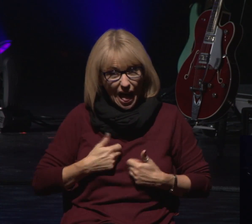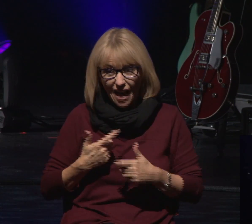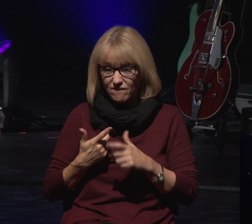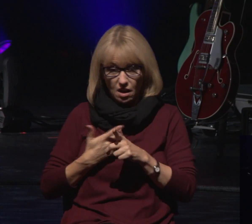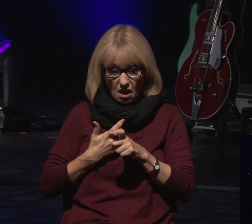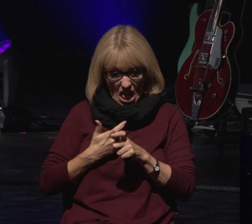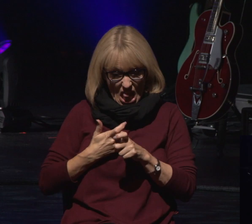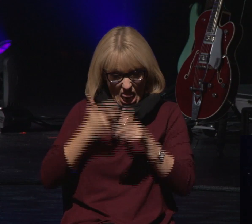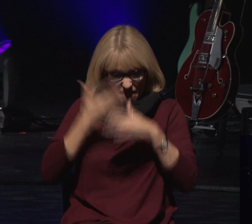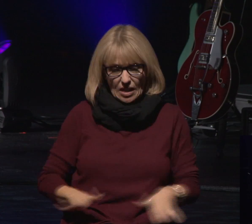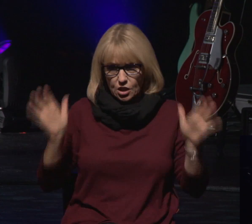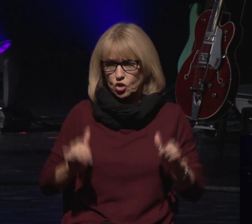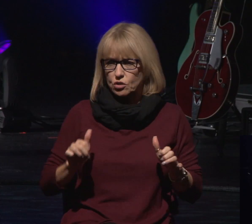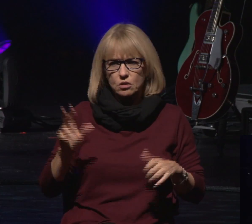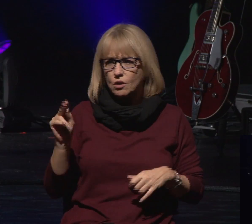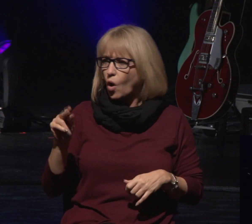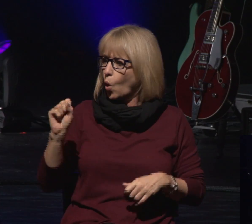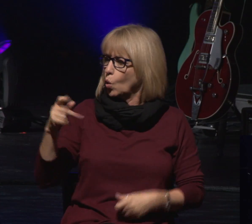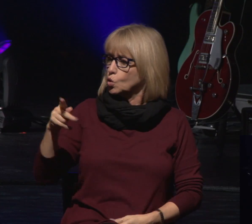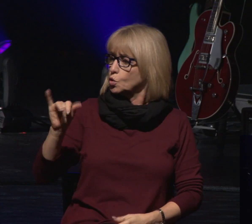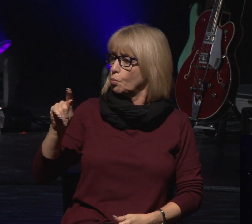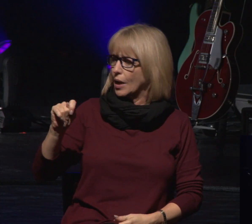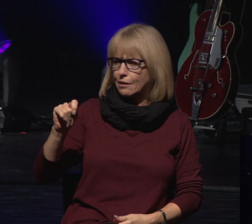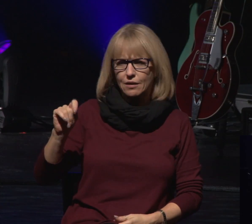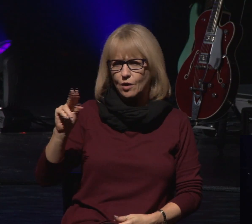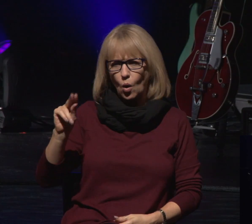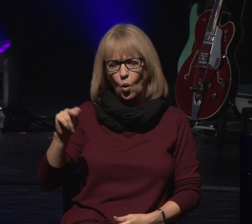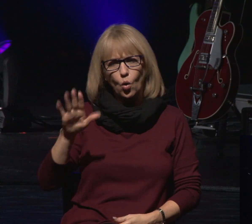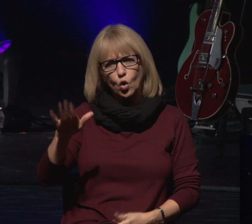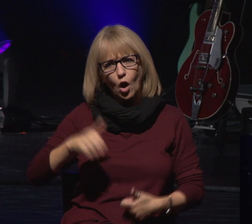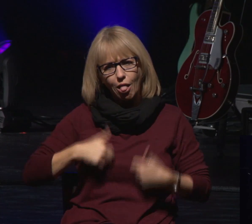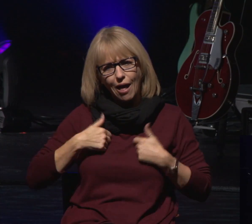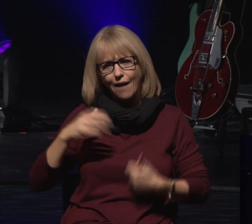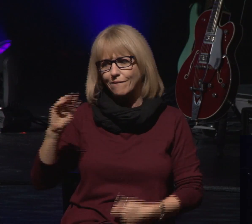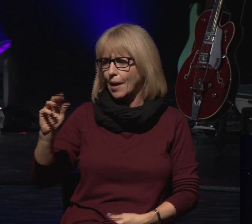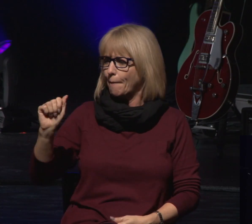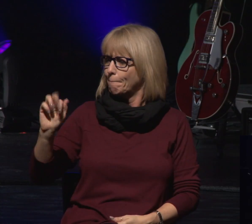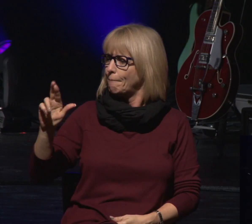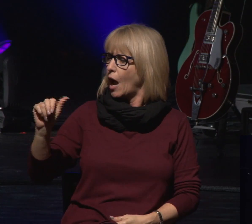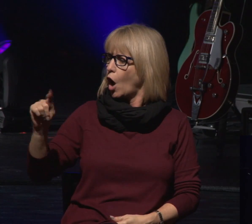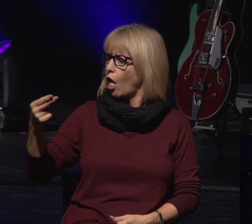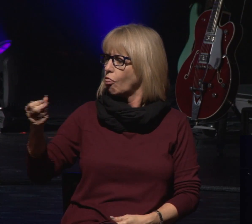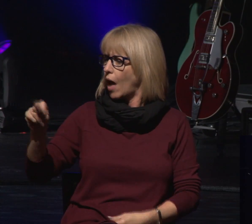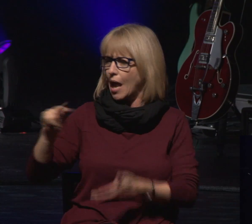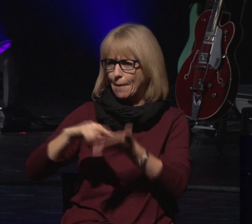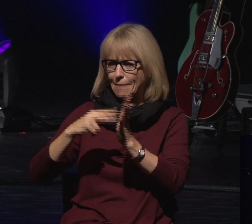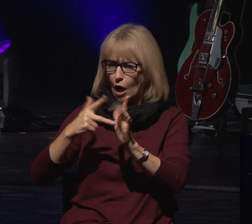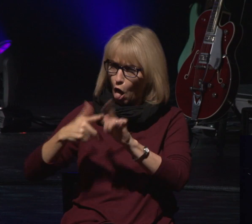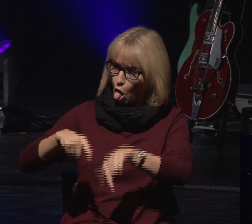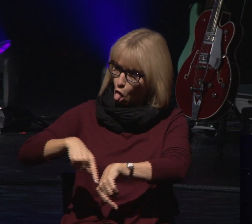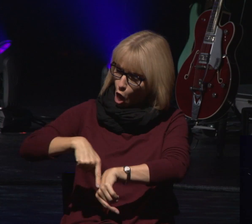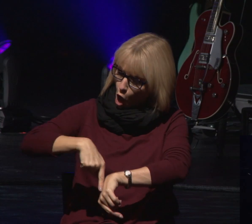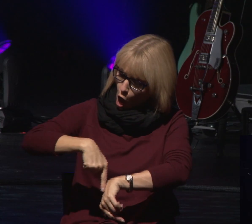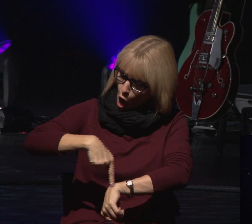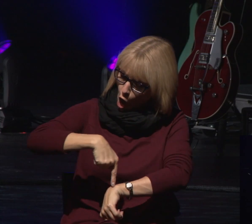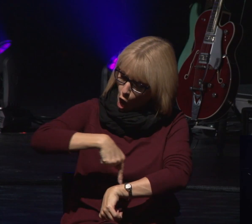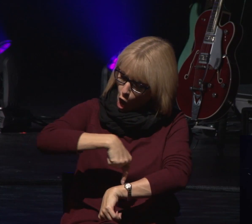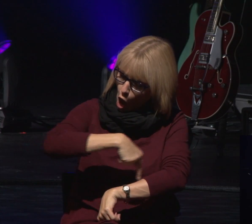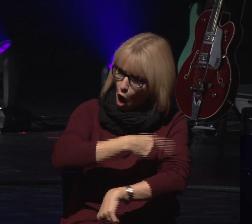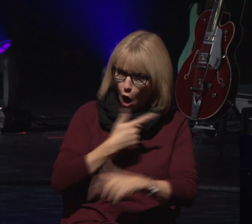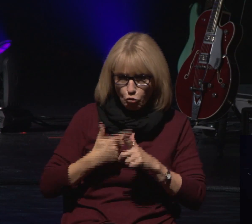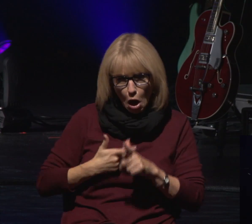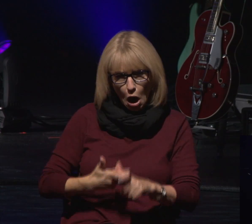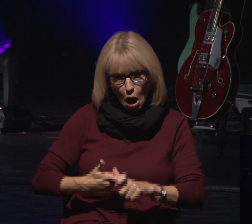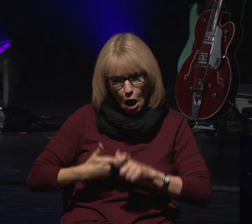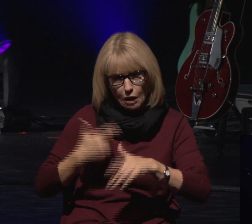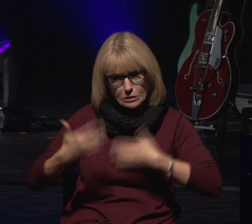a marathon. You're going to be faithful all the way through. You never stop. You keep on going. Sure, you get tired and you get worn